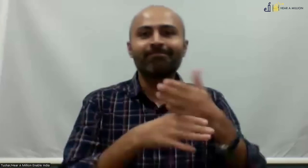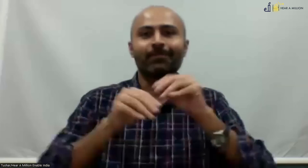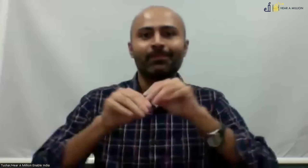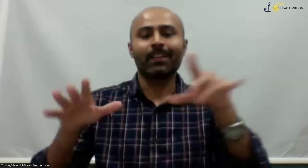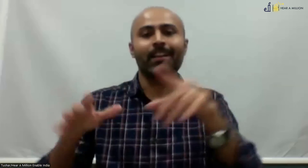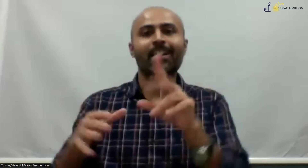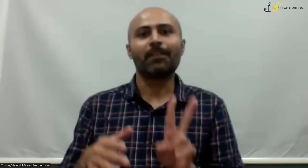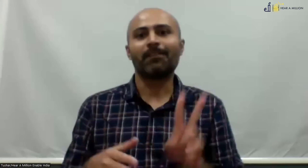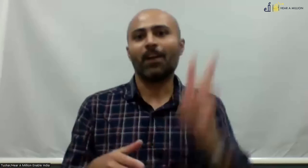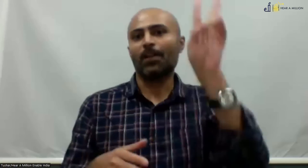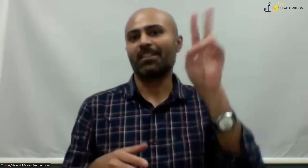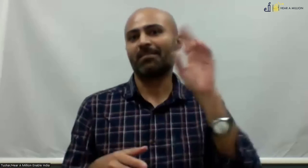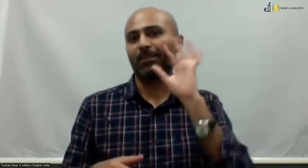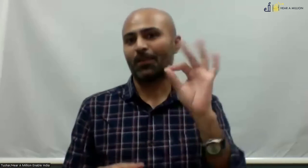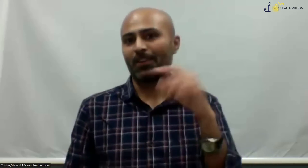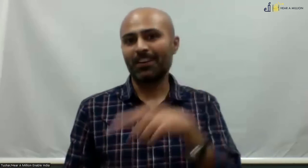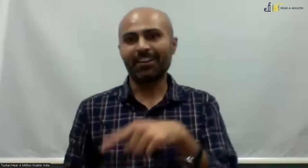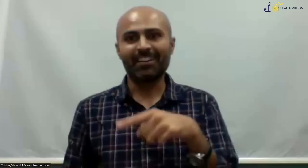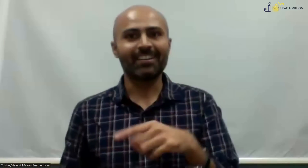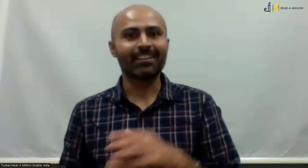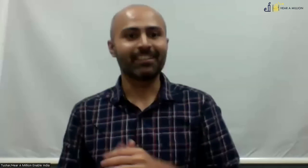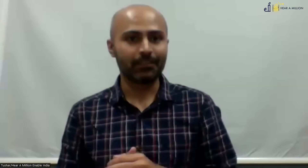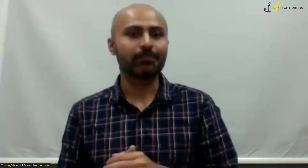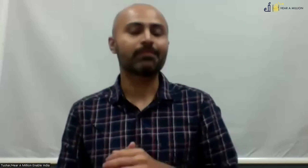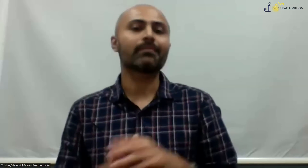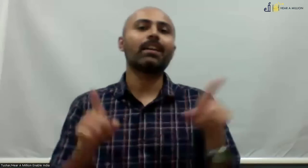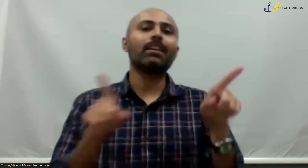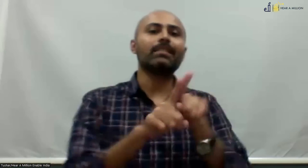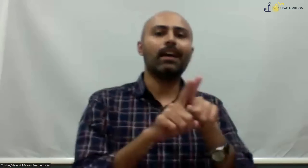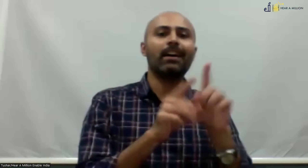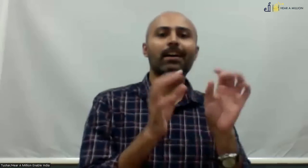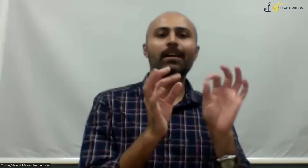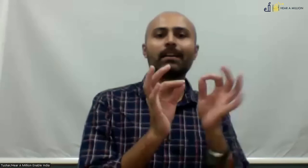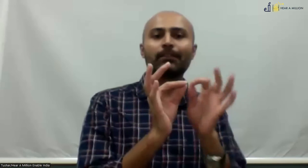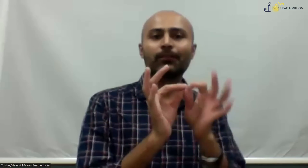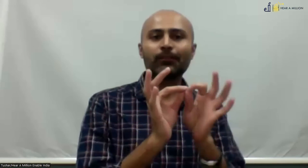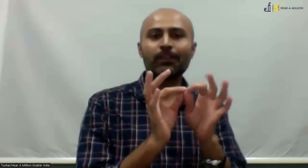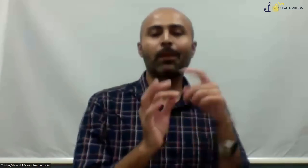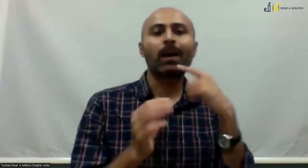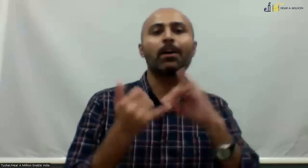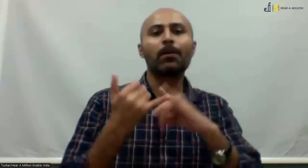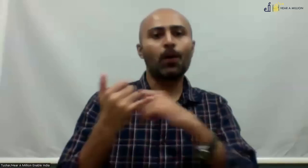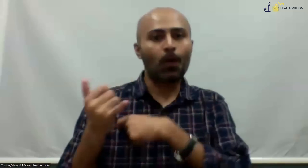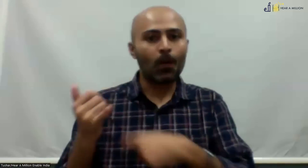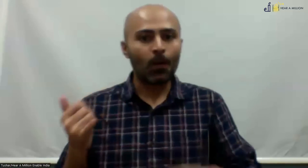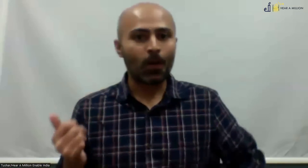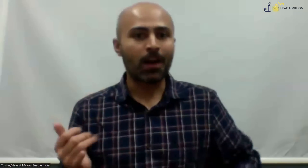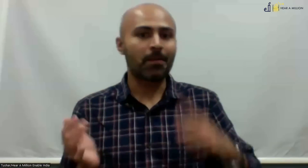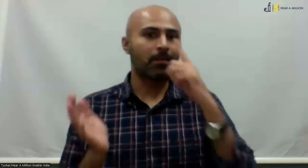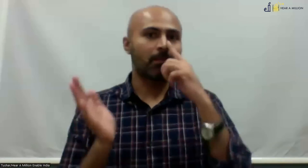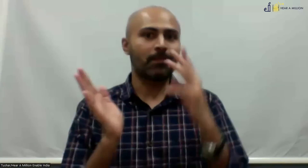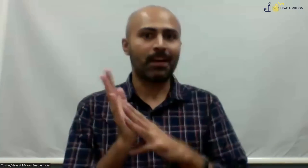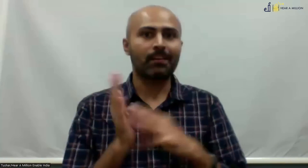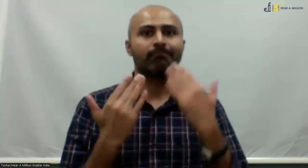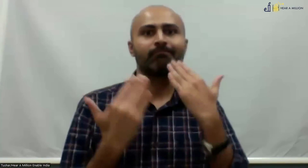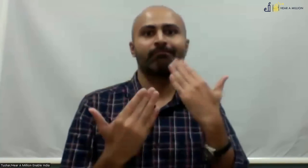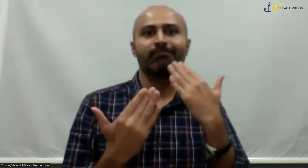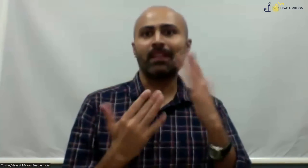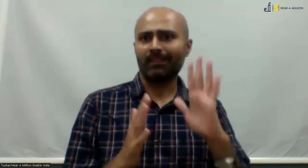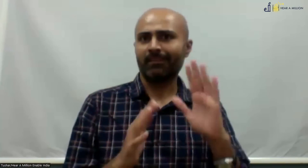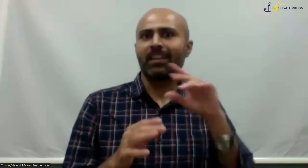you for sharing your experience and stories with the community. They were very valuable experiences and so important. We'd also like to